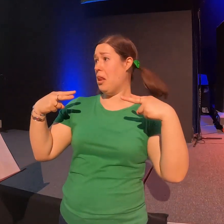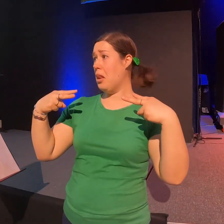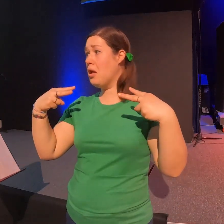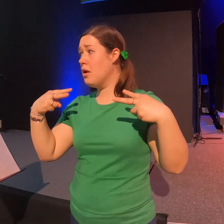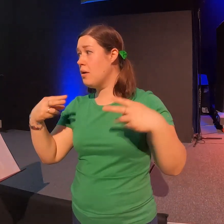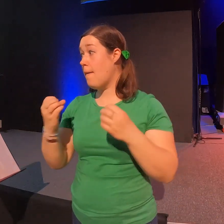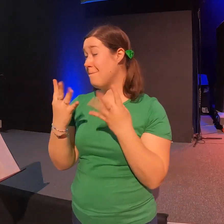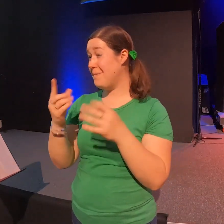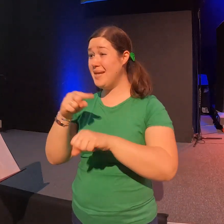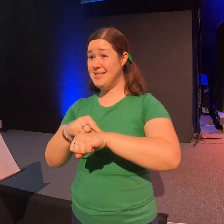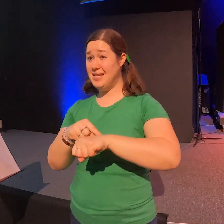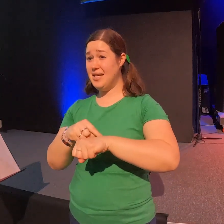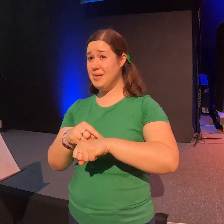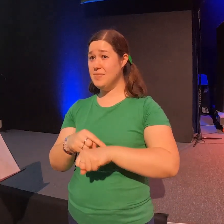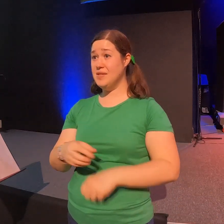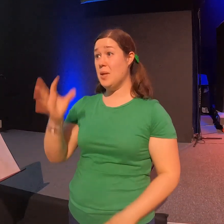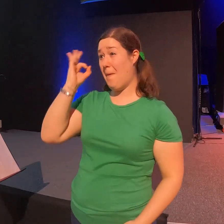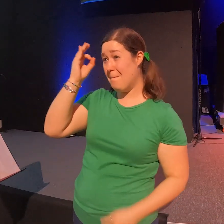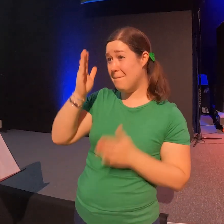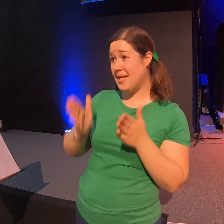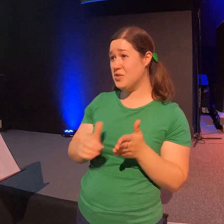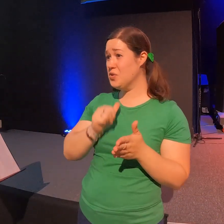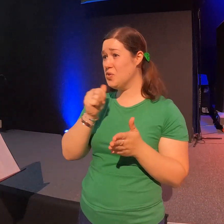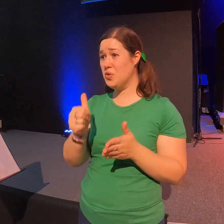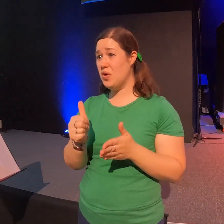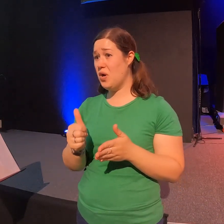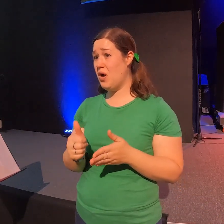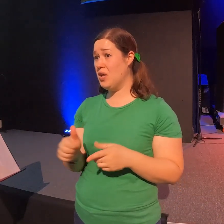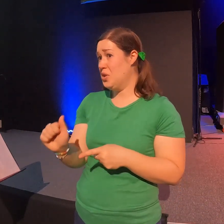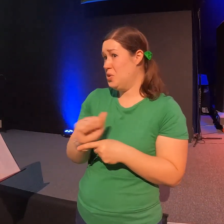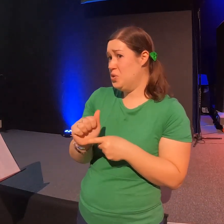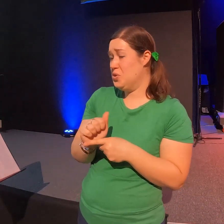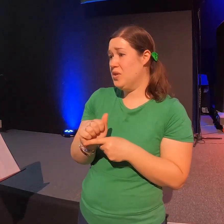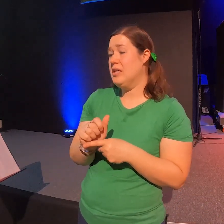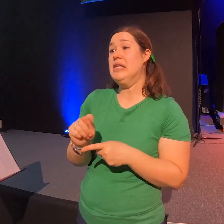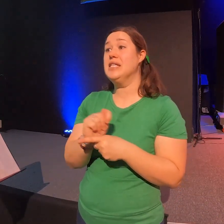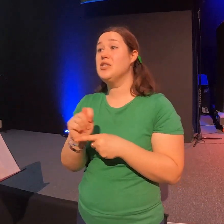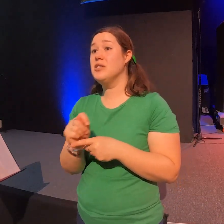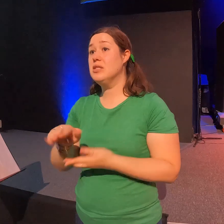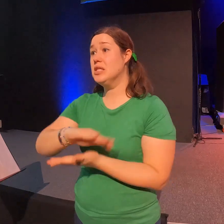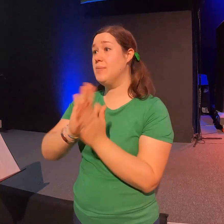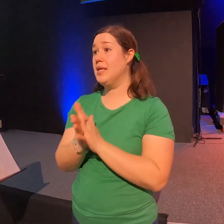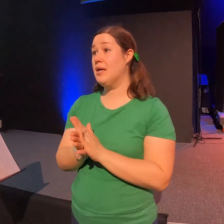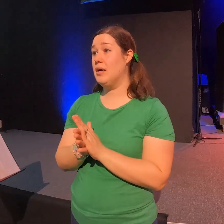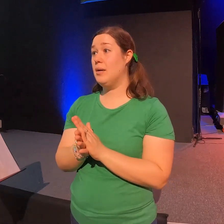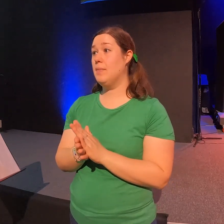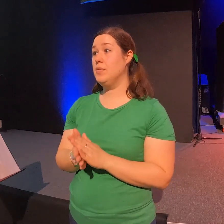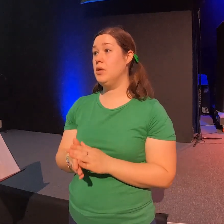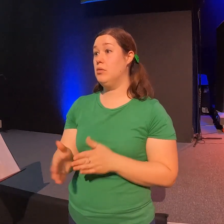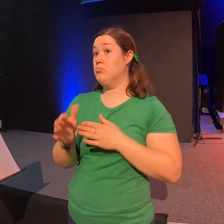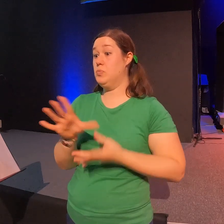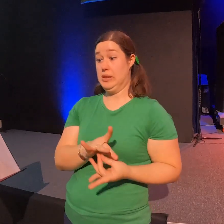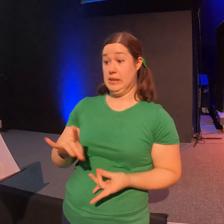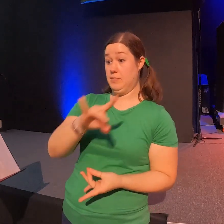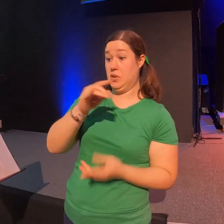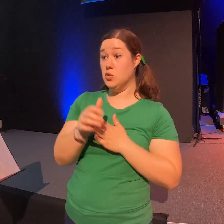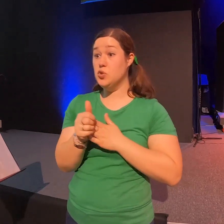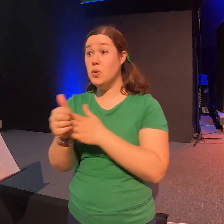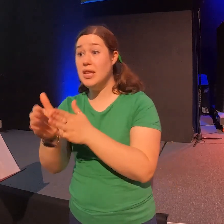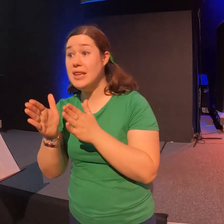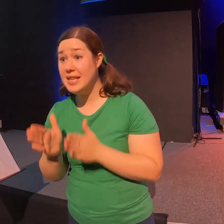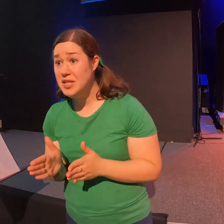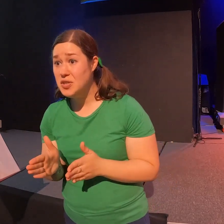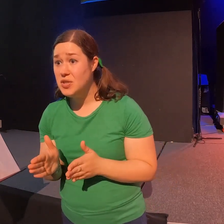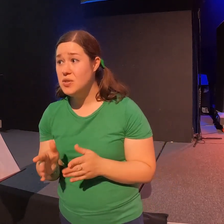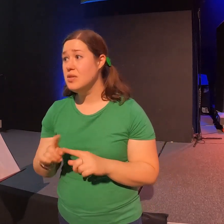spiritual leaders or prophets. They're trained to be entrepreneurs. And then we wonder why some churches are a mile wide and an inch deep.